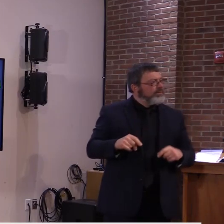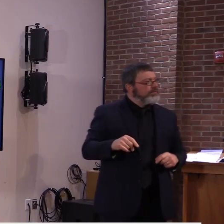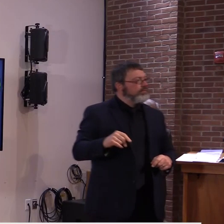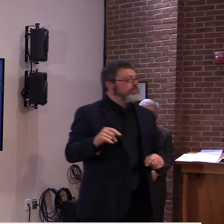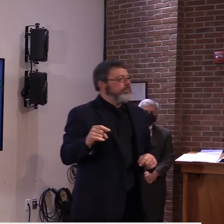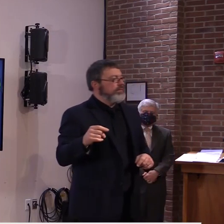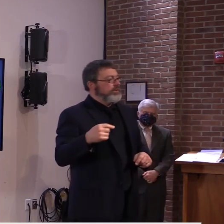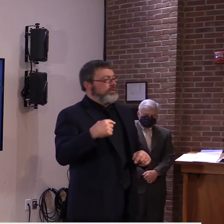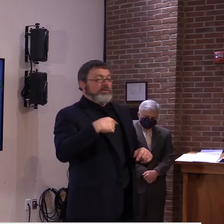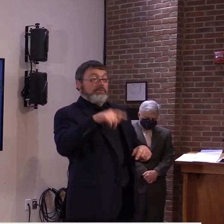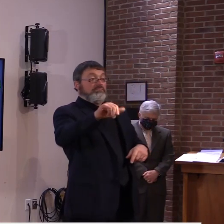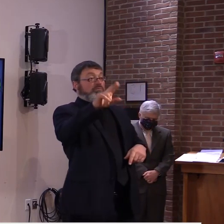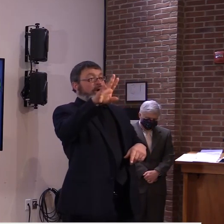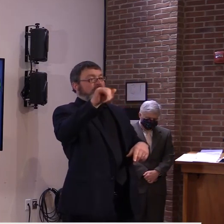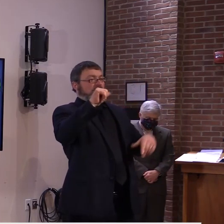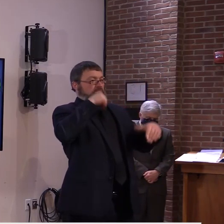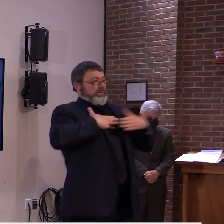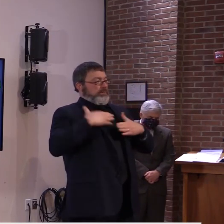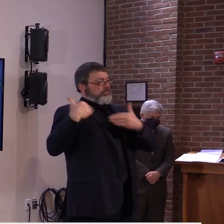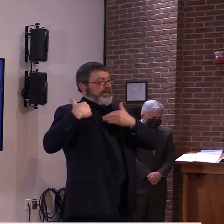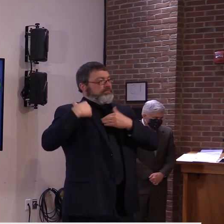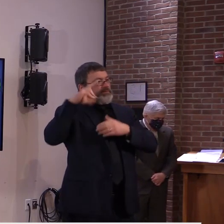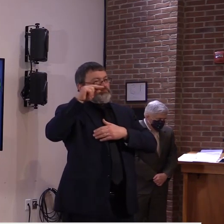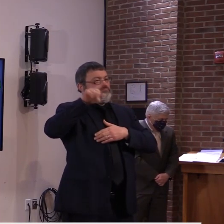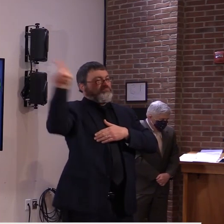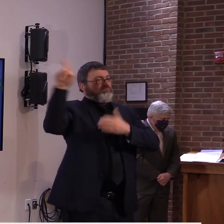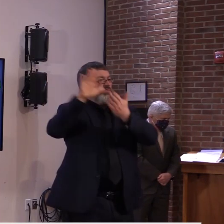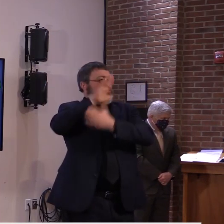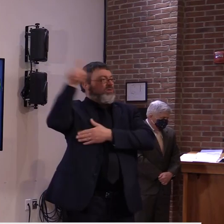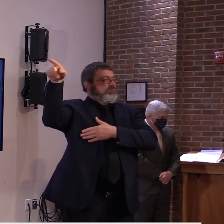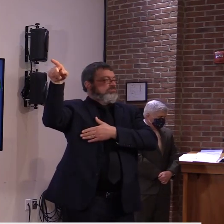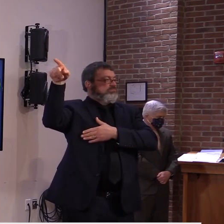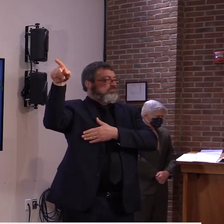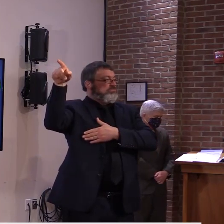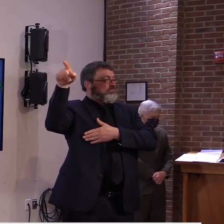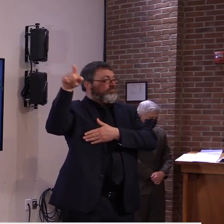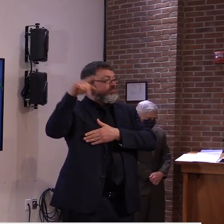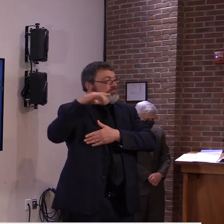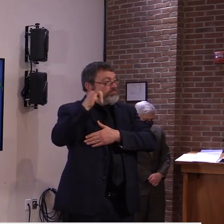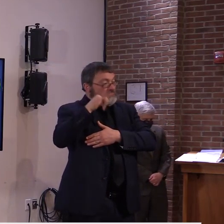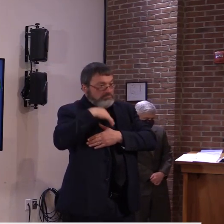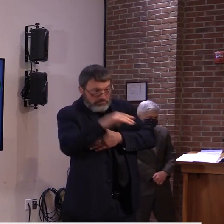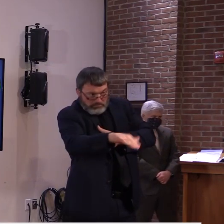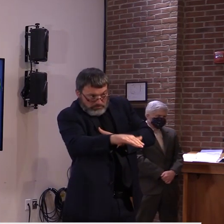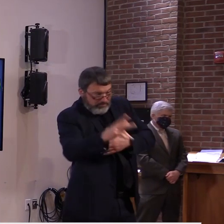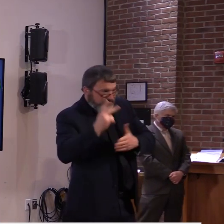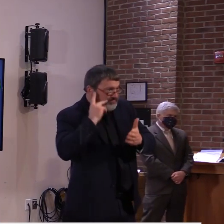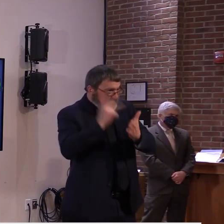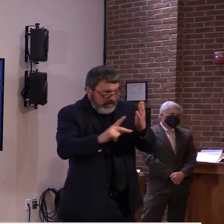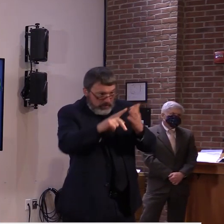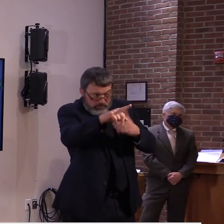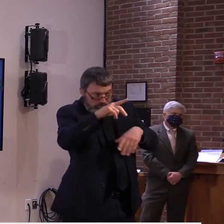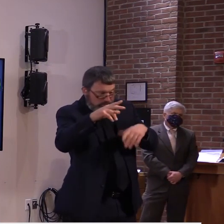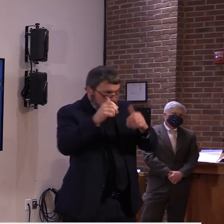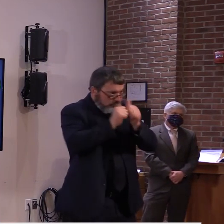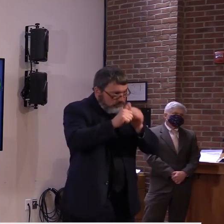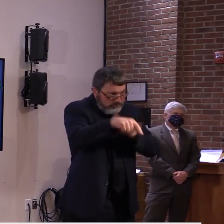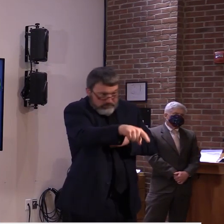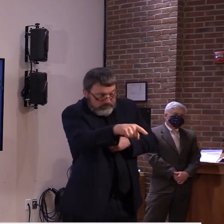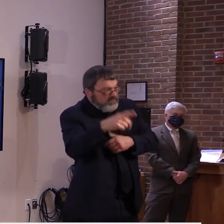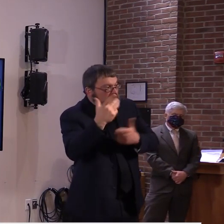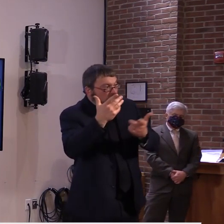19th, or is that covered by a different set of the guidance? Yeah, I believe that ACCD regulations. Yeah, I believe that's under a different